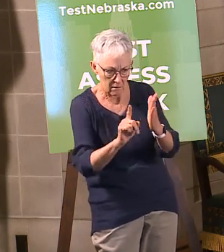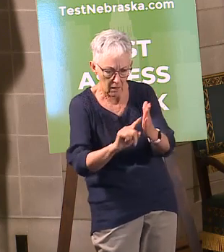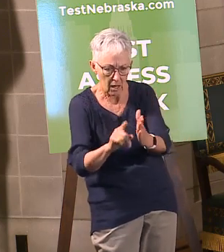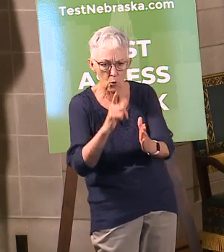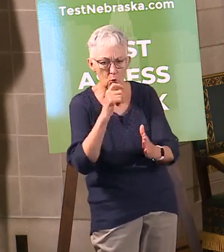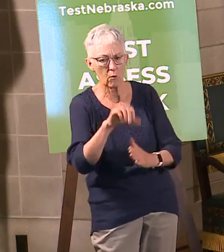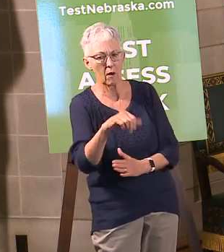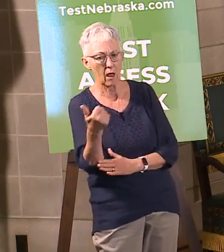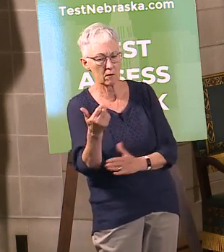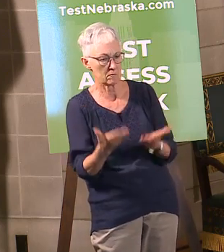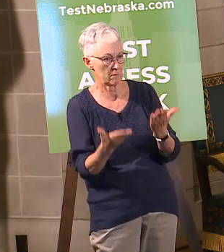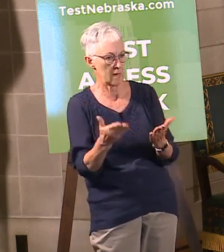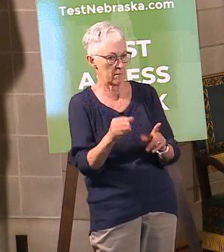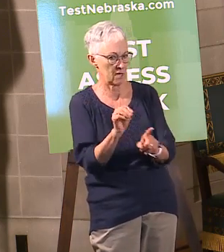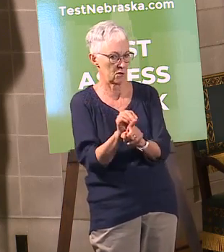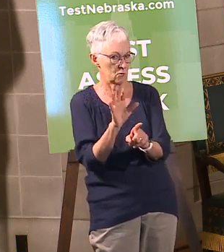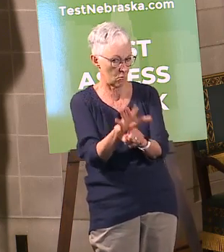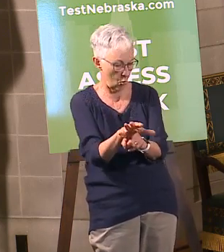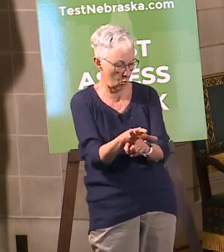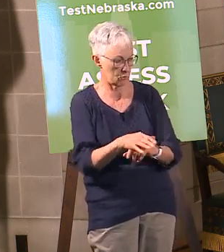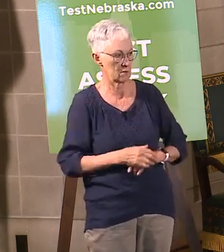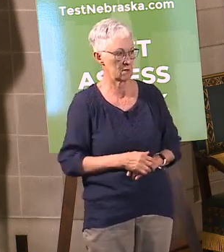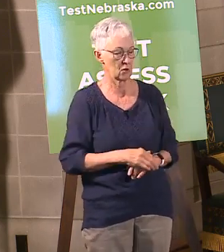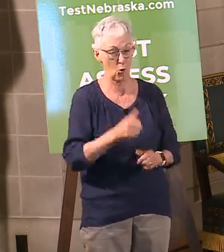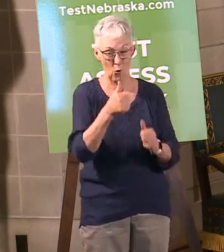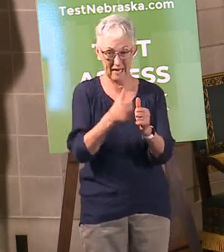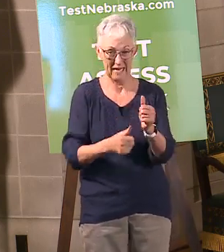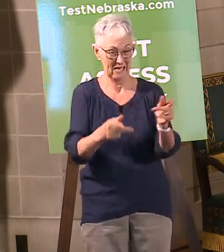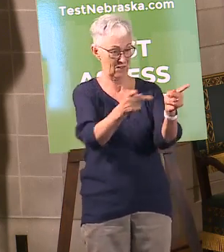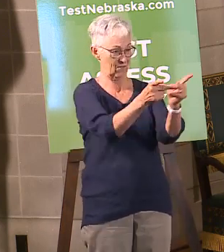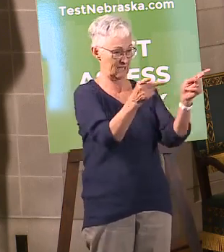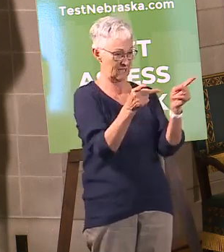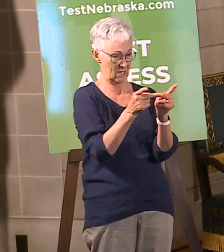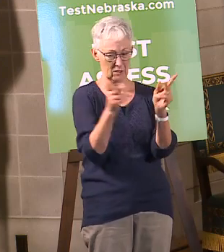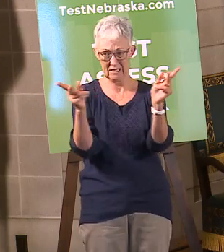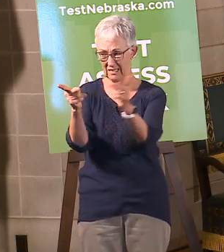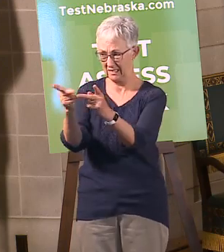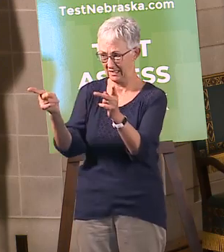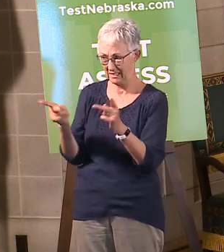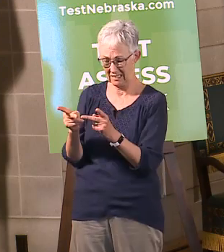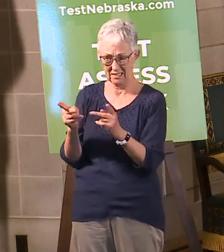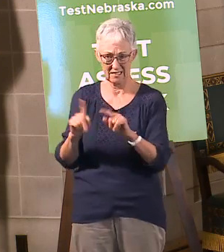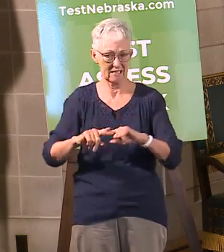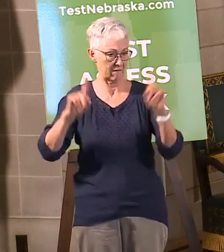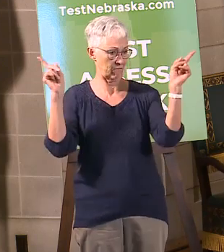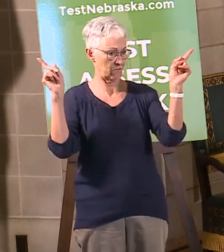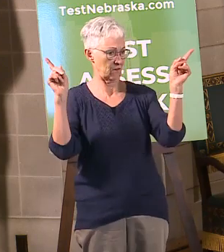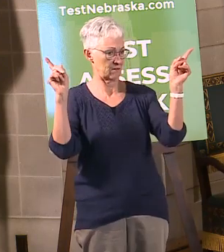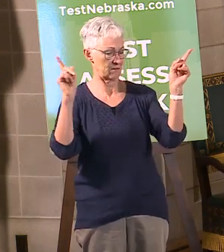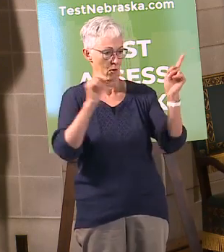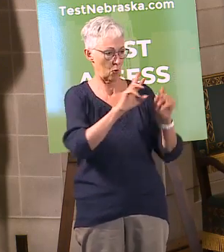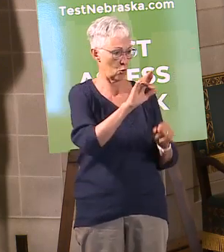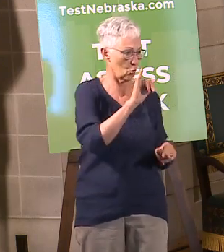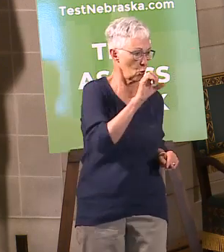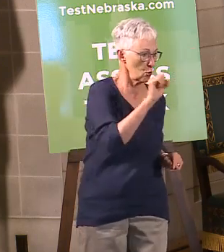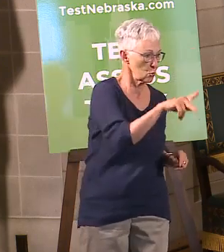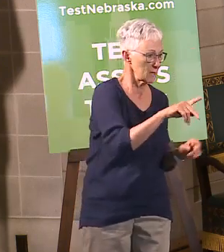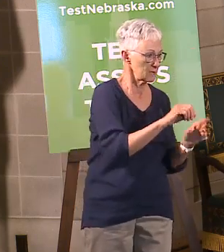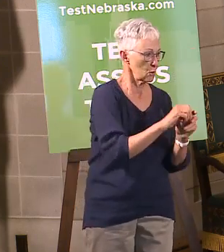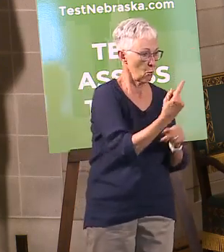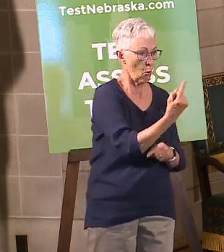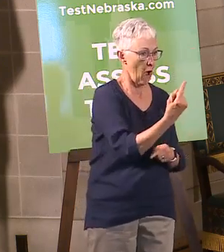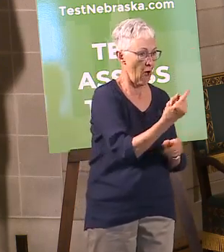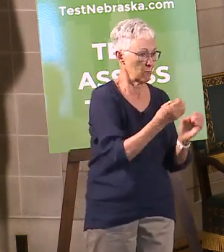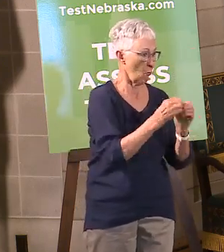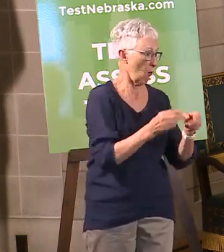is different, and the exposure and risk situation at each facility is different. So we rely on those case